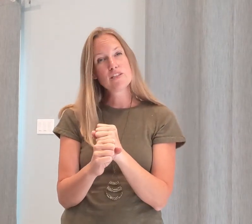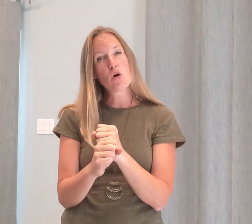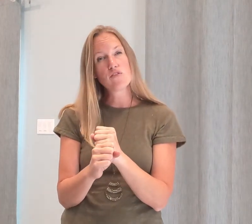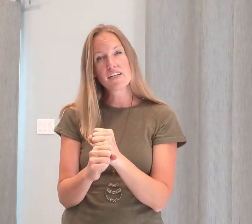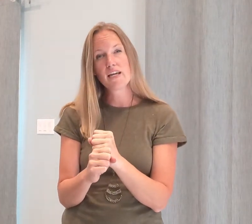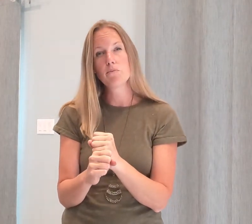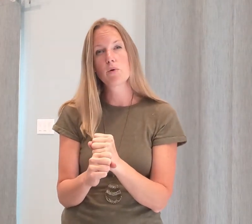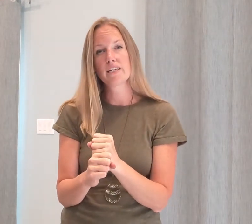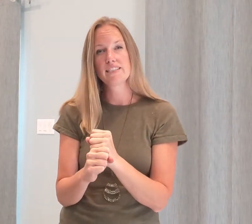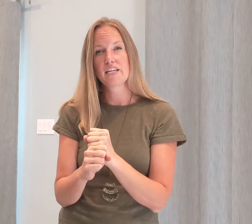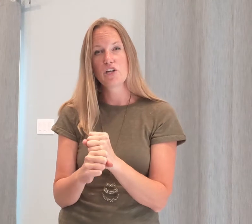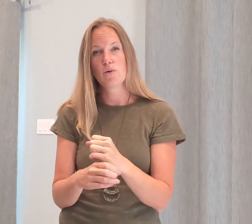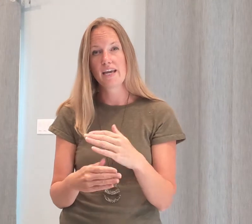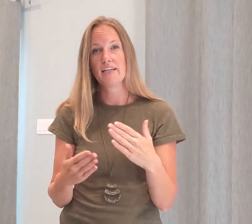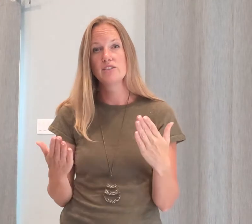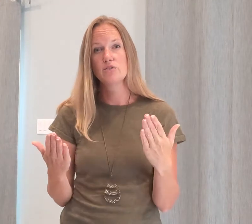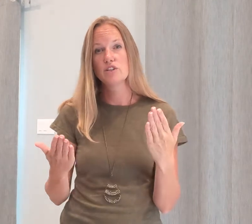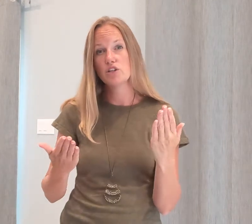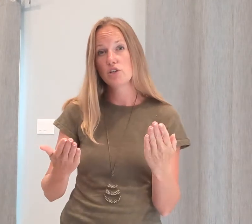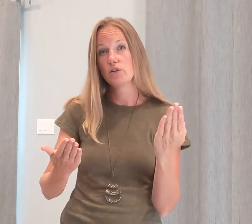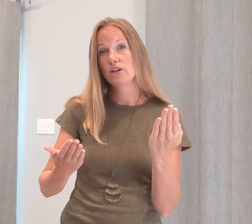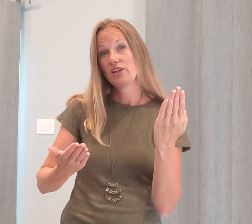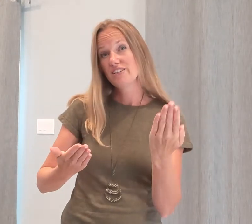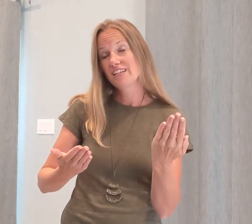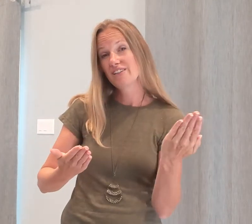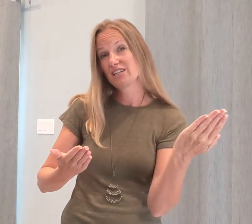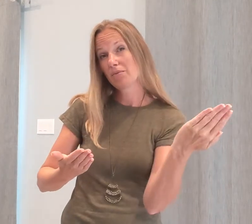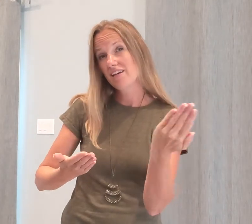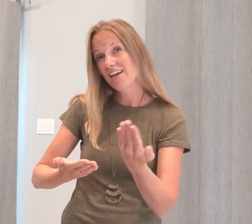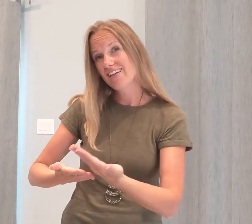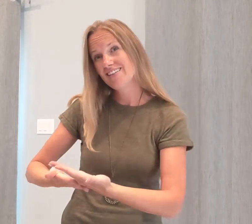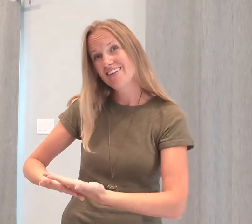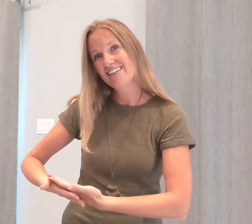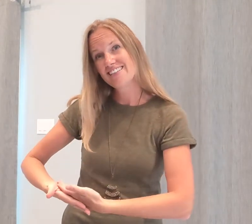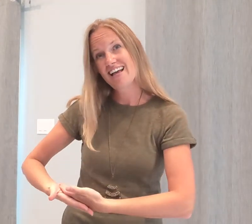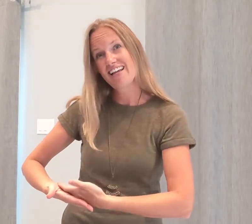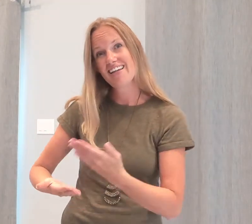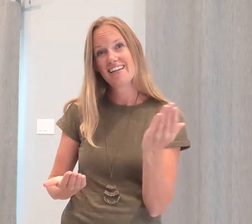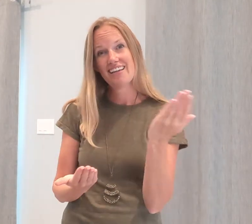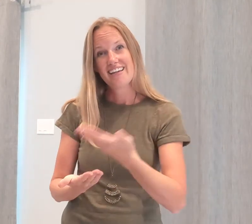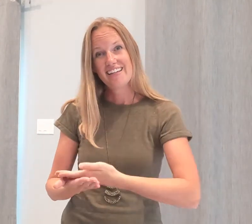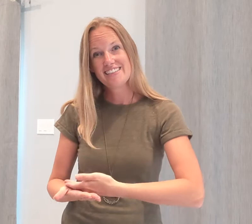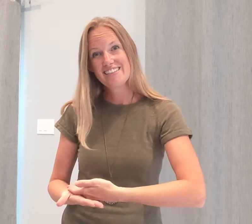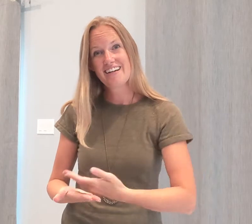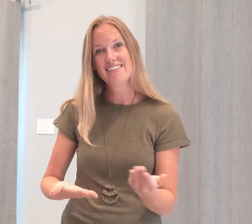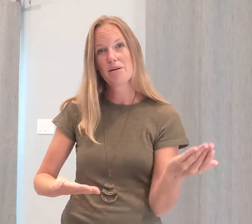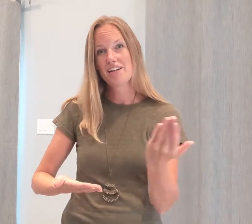over again, but we're gonna say new again. So for new, you take your dominant hand and you kind of slide it into your non-dominant